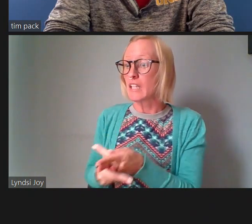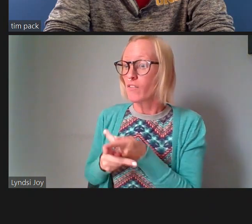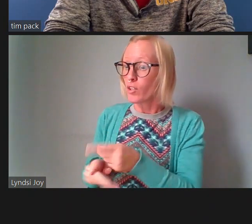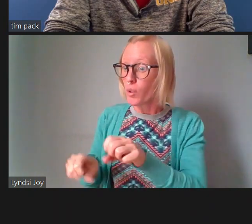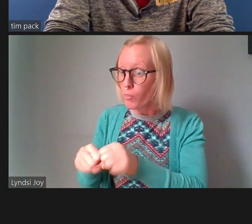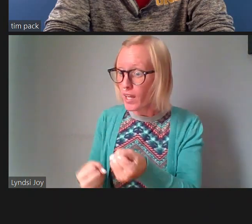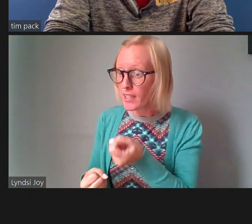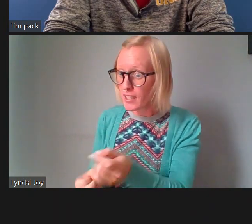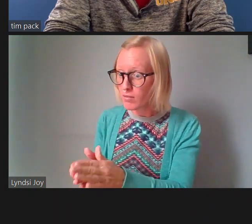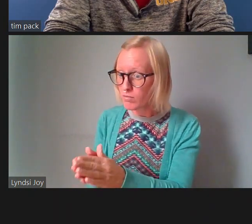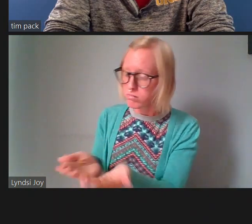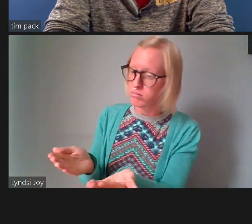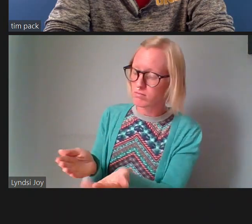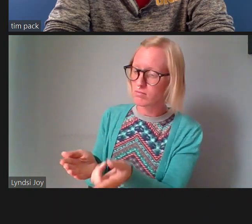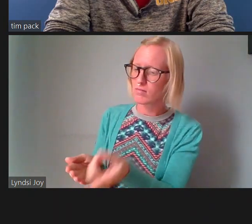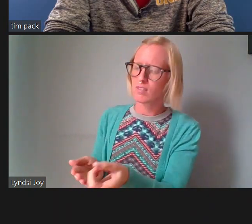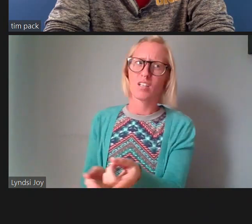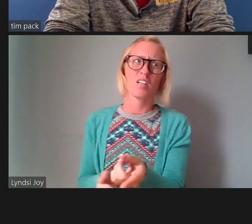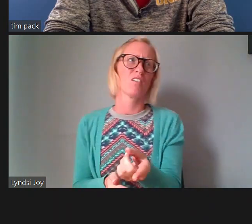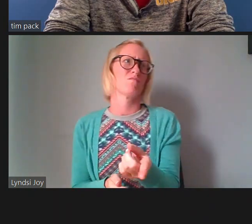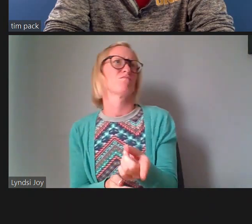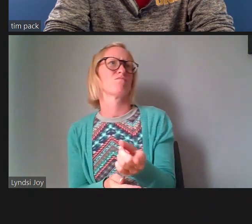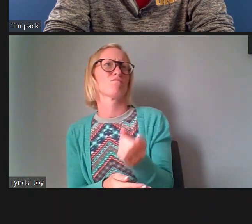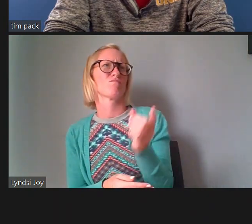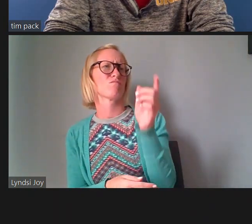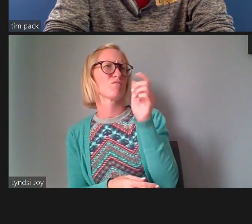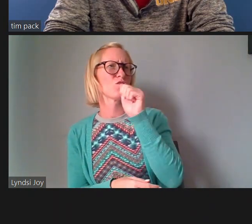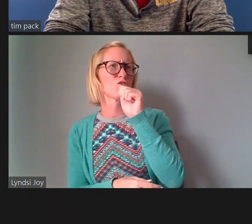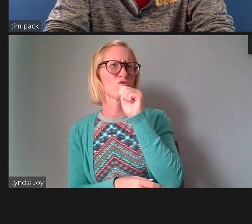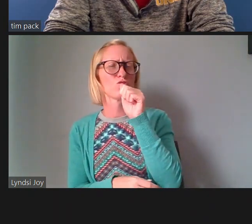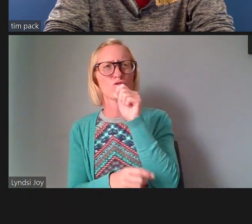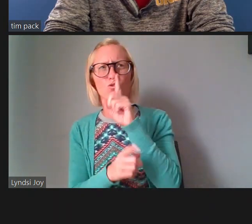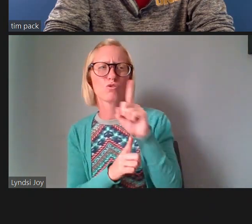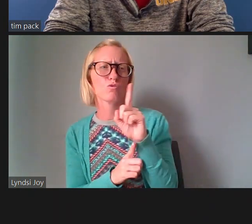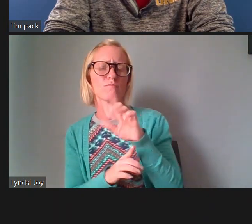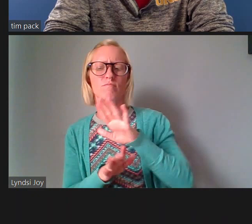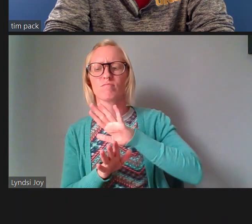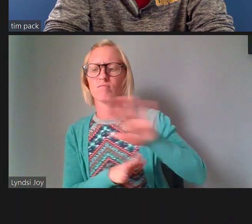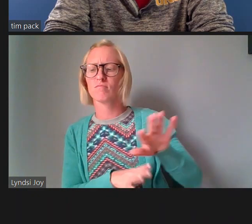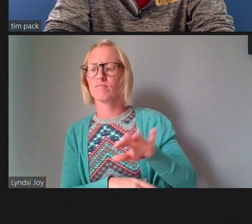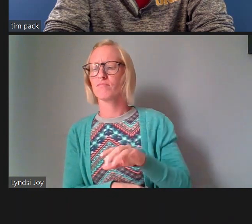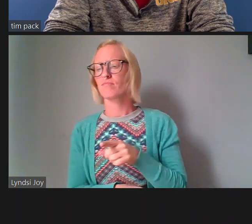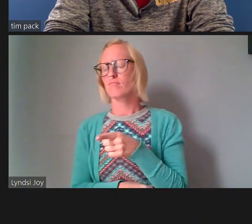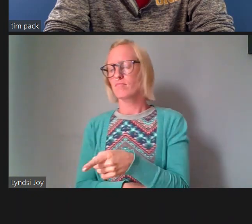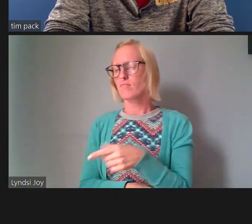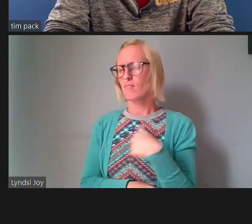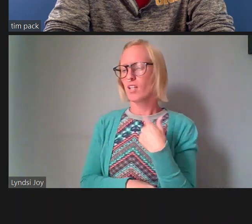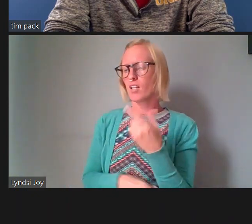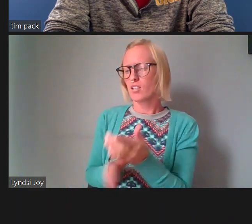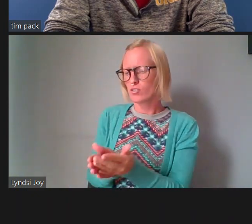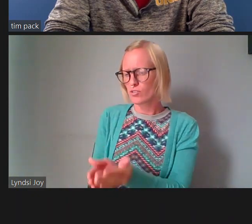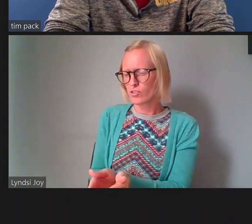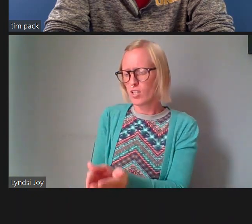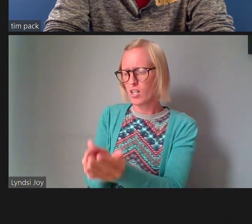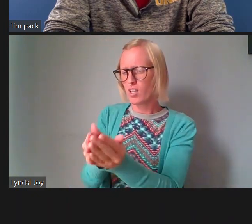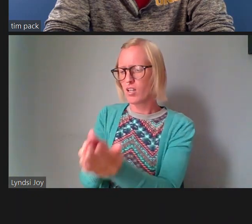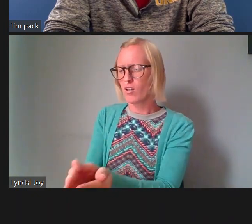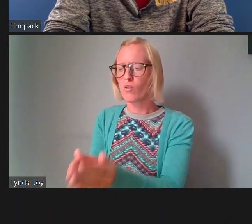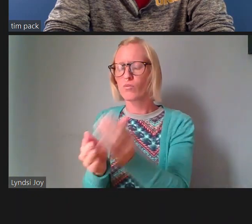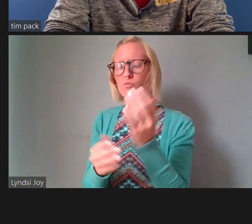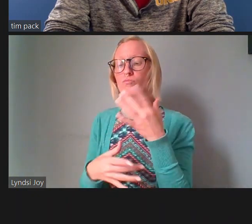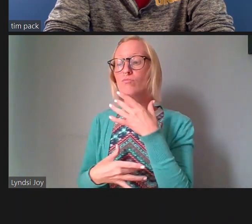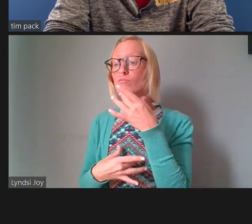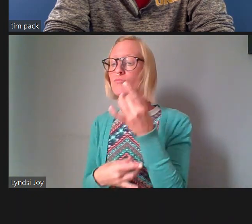it. Shut up. Ralph spoke absently. The shell was interesting and pretty and a worthy plaything, but the